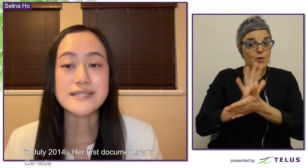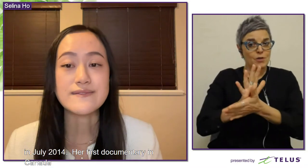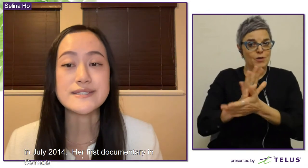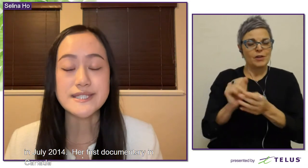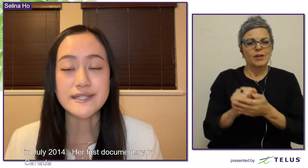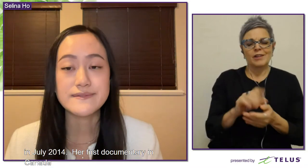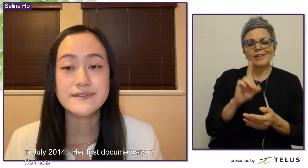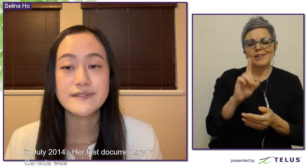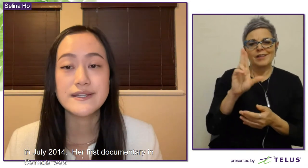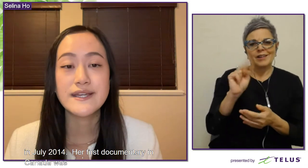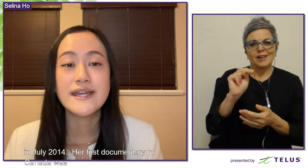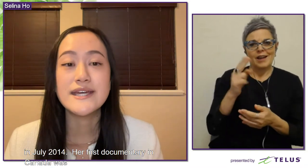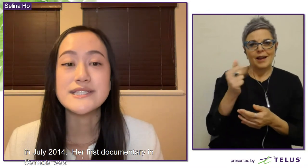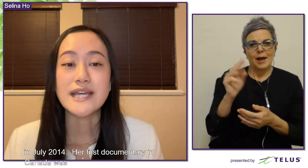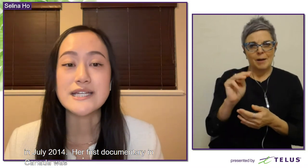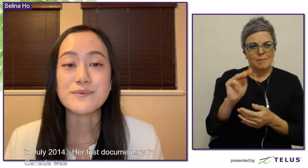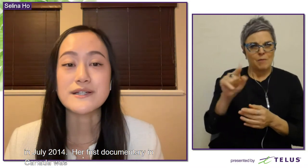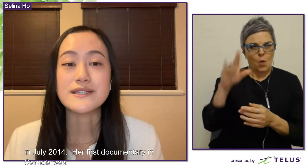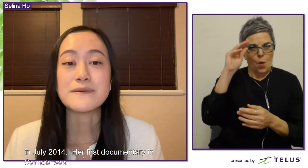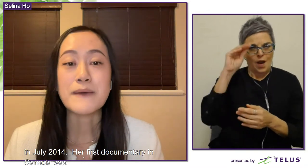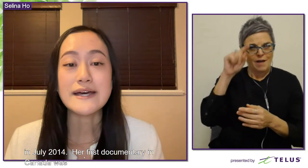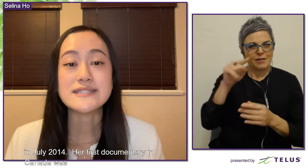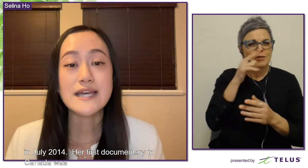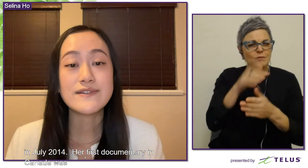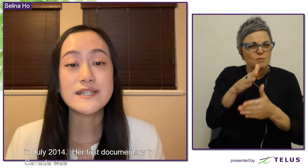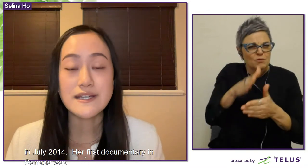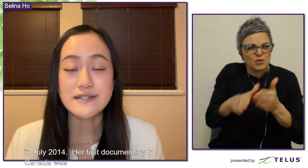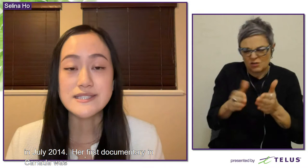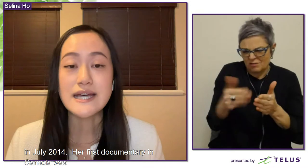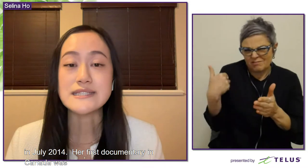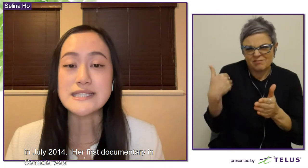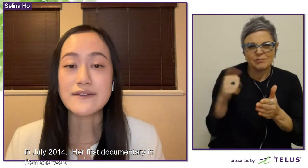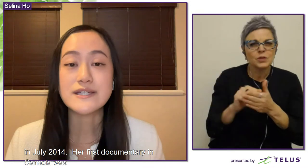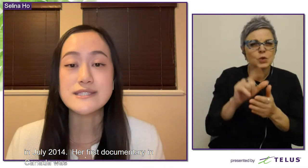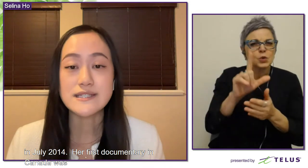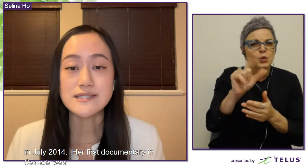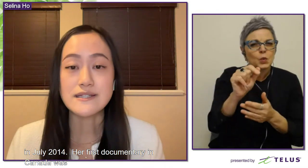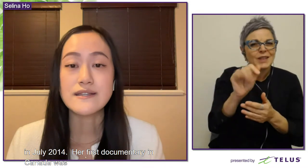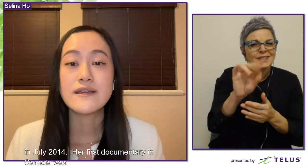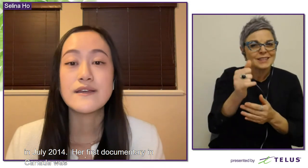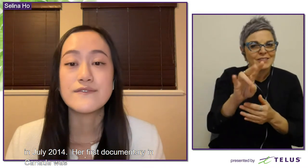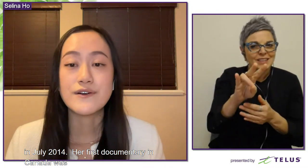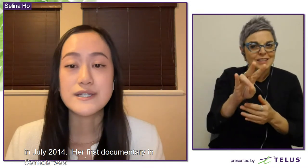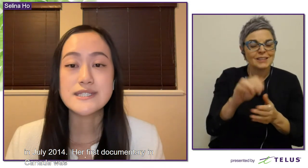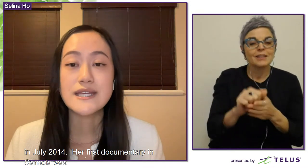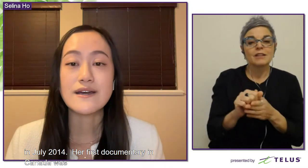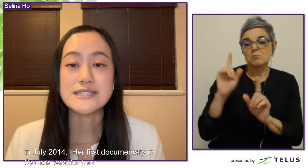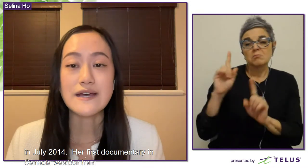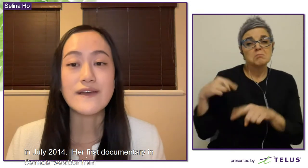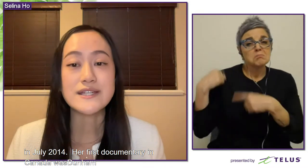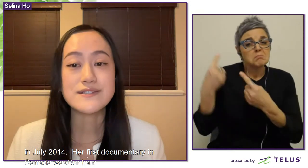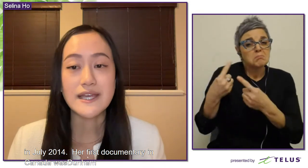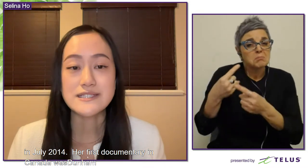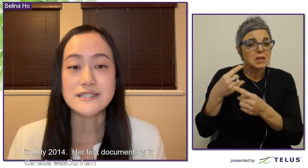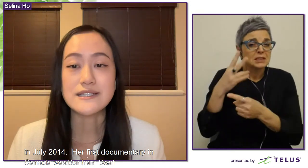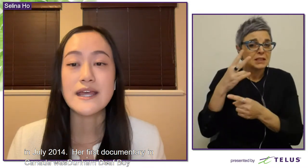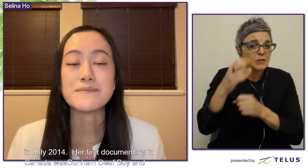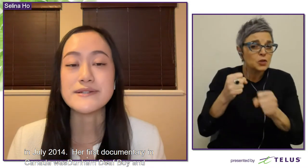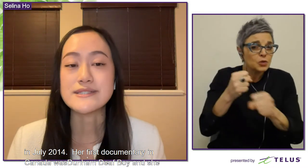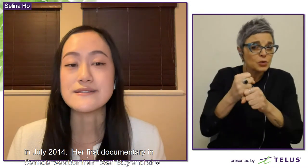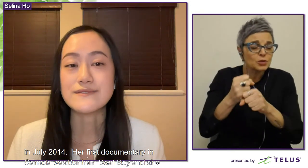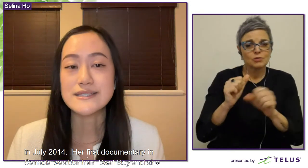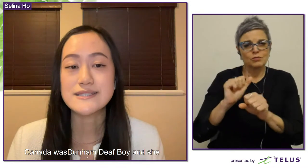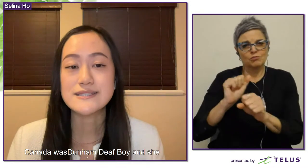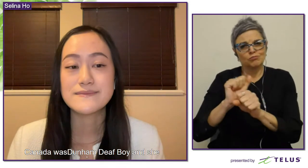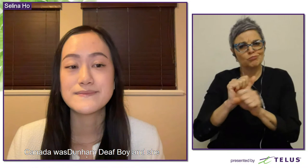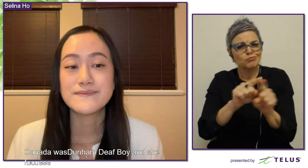in 2017. She has worked the past 7 years as a deaf consultant, focusing on deaf education